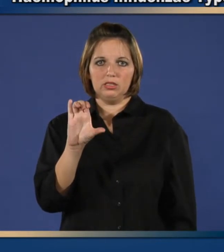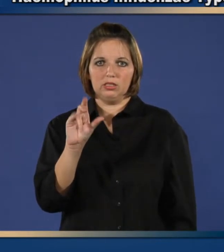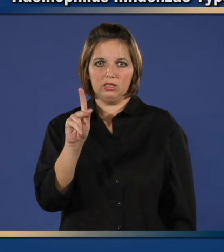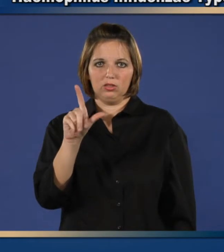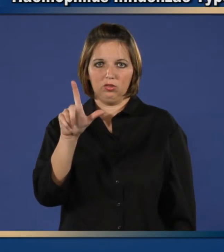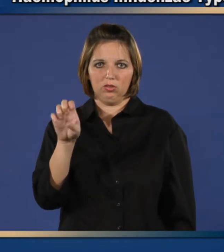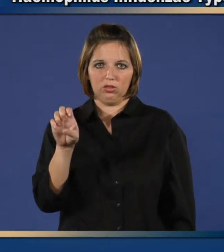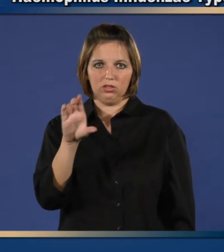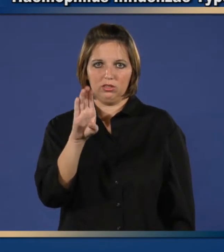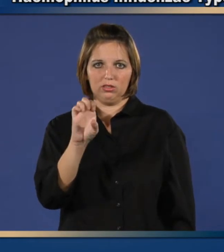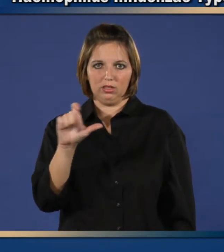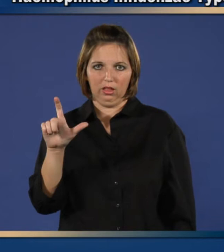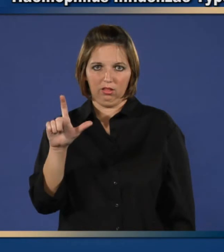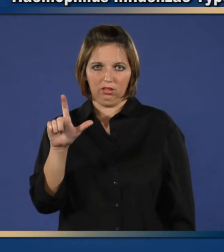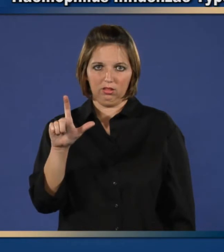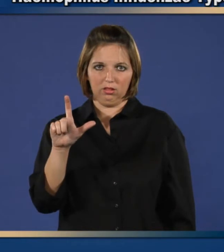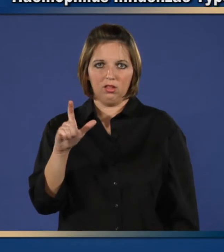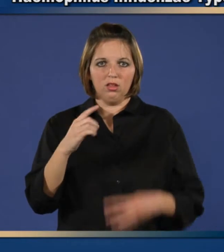sickle cell disease,